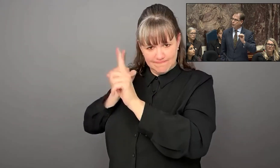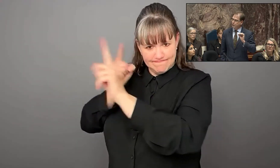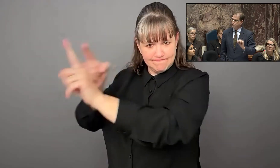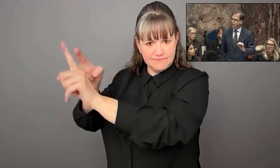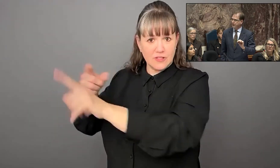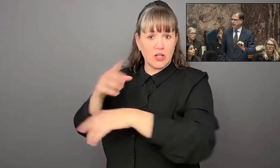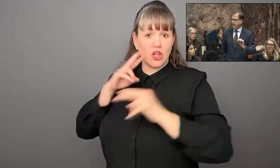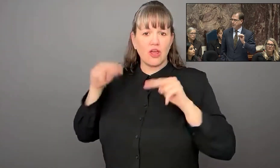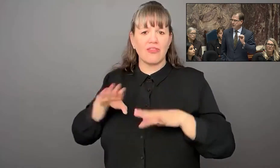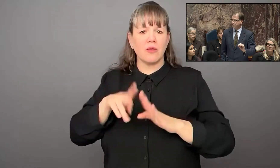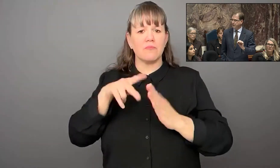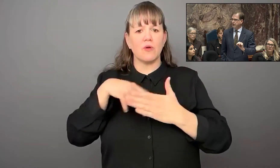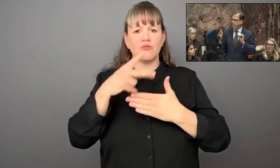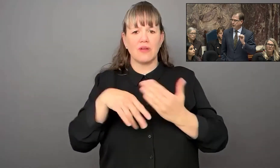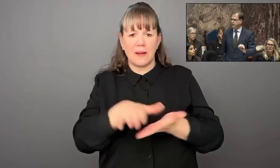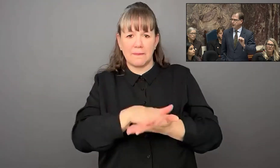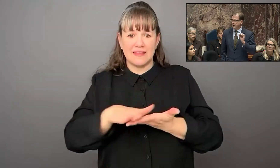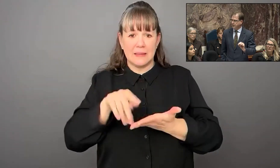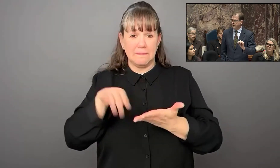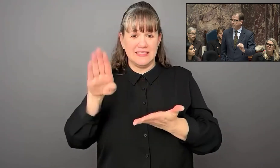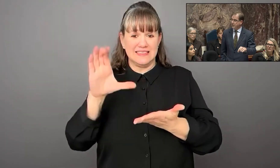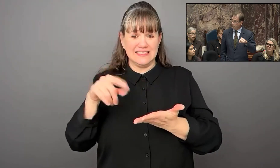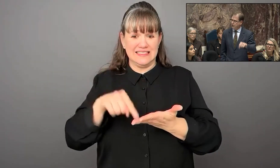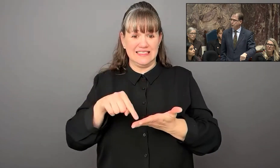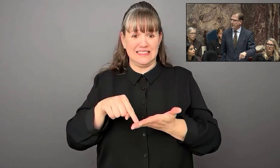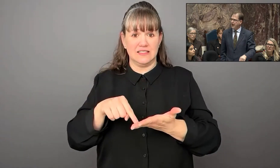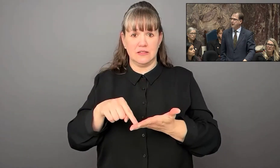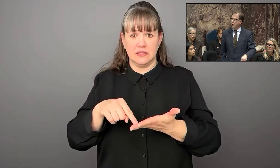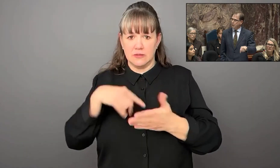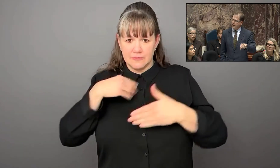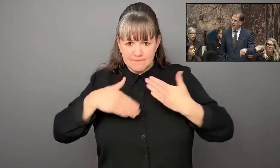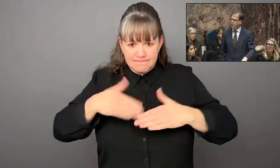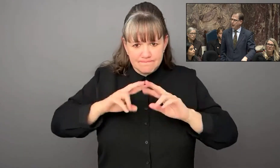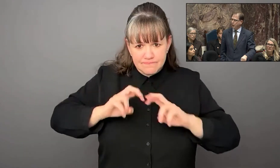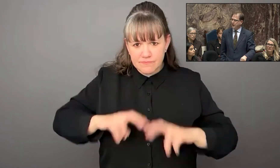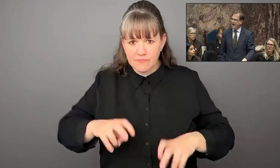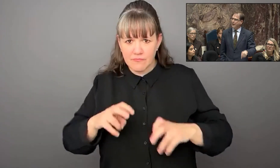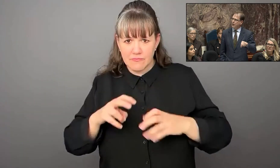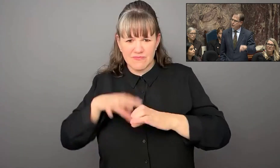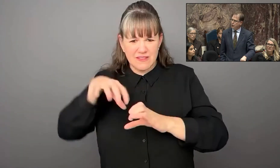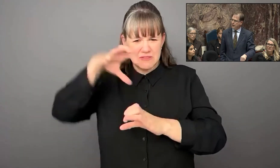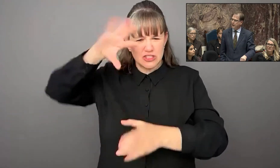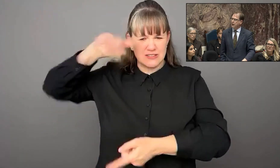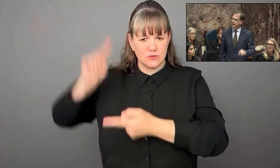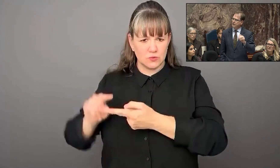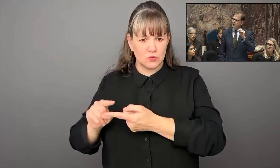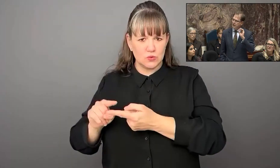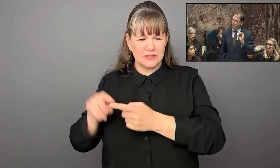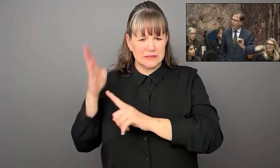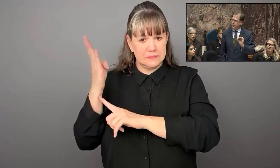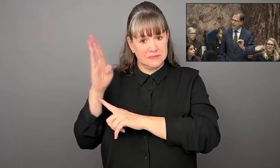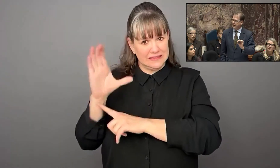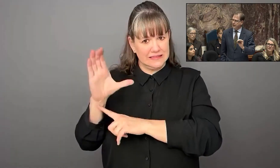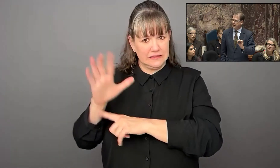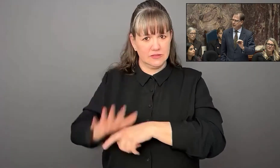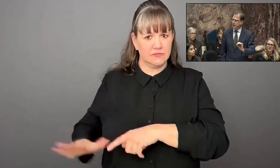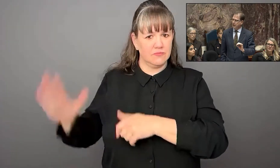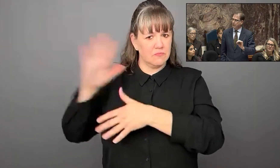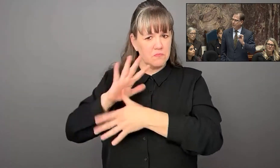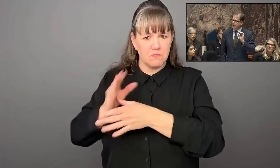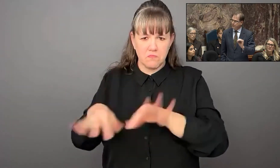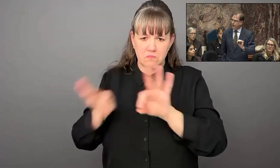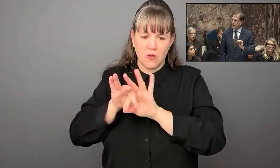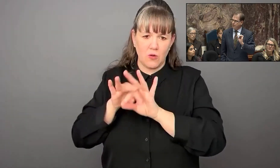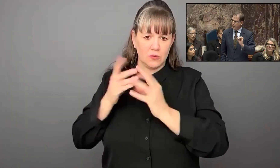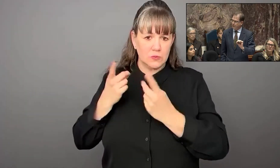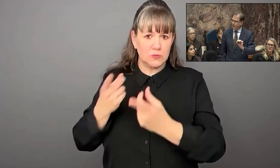towards reducing emissions in British Columbia. That we do that, we make it a priority, and we do it linked to the affordability